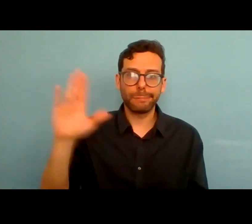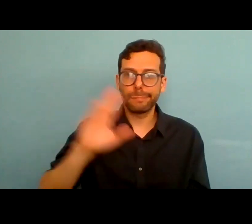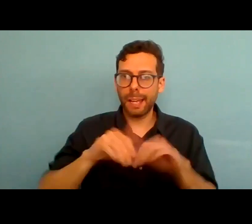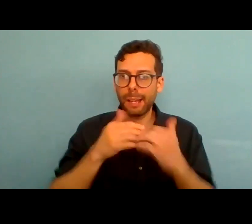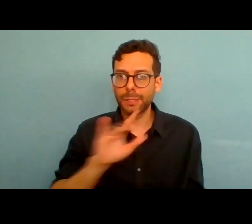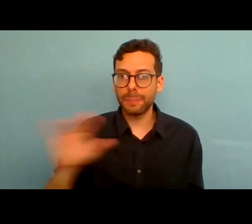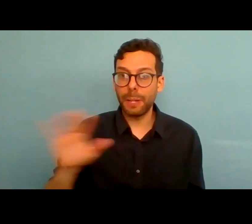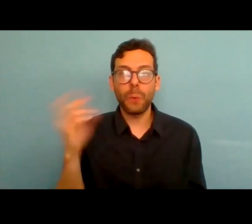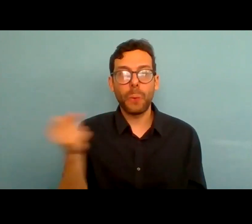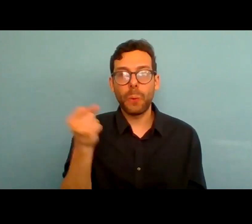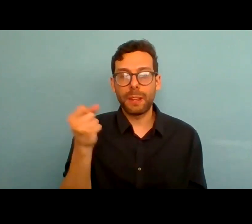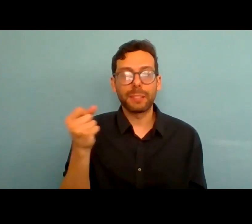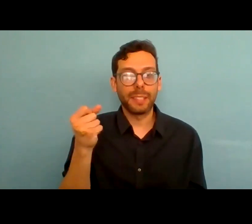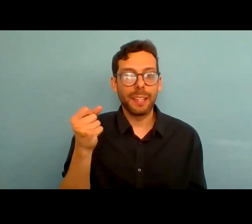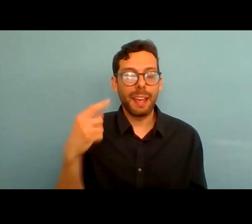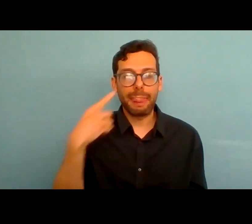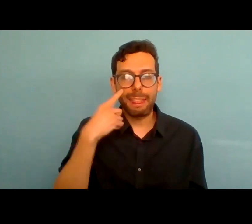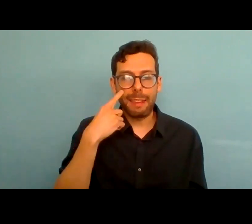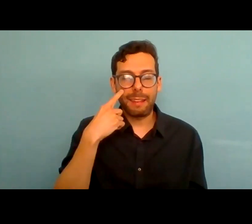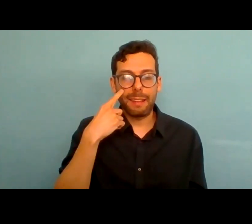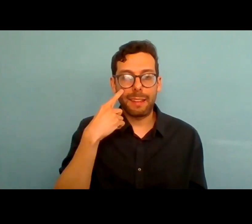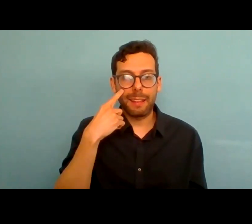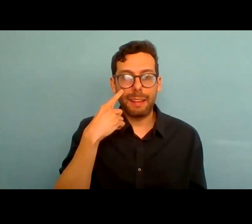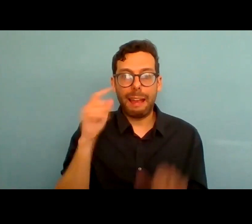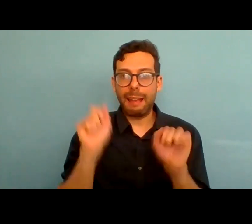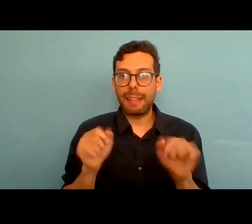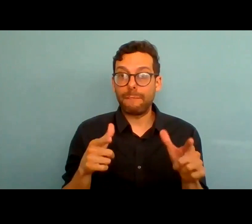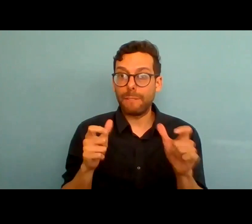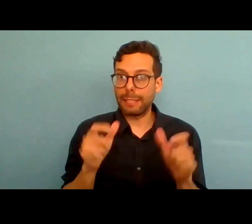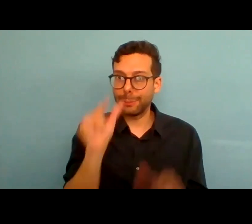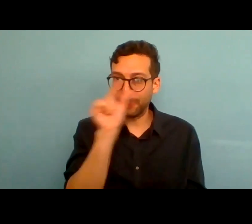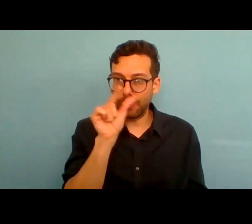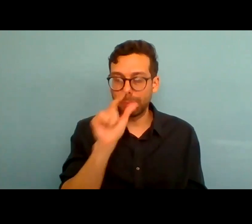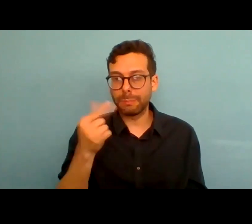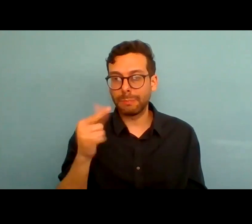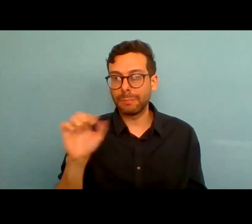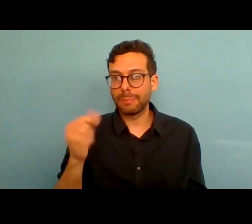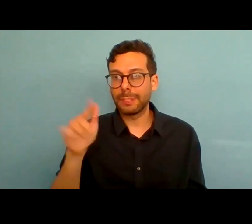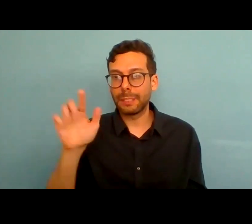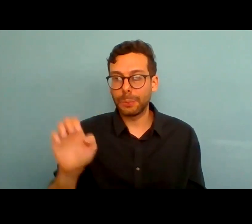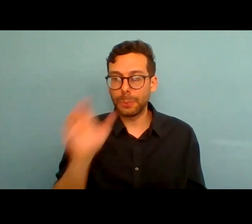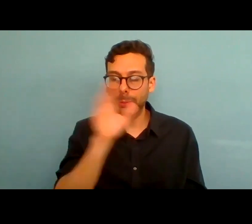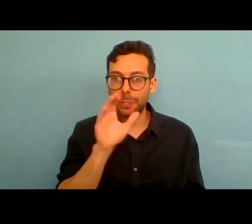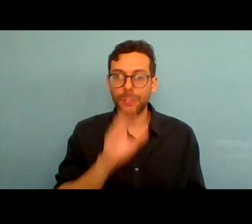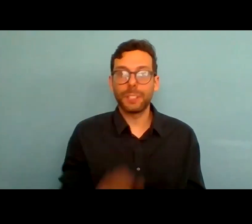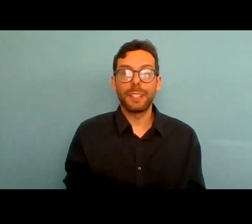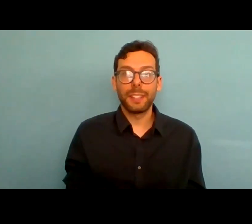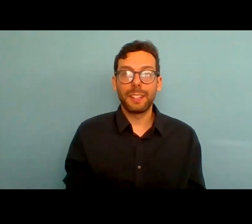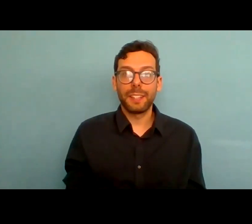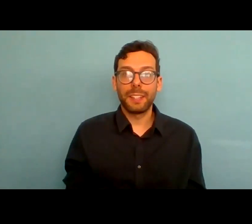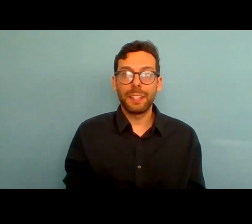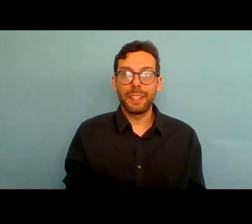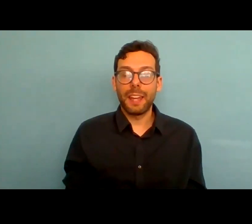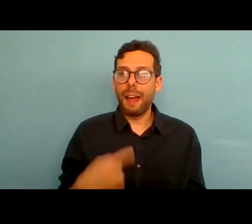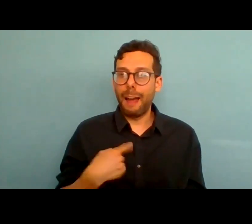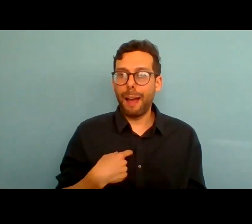on one second. I bet you I can quickly Google it. If you tell you what we'll do. I will try to do my